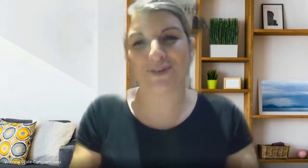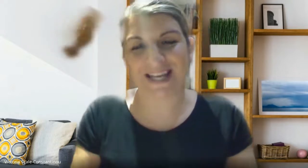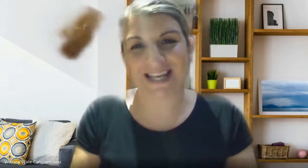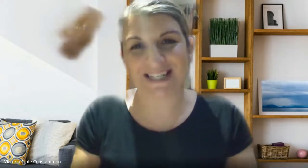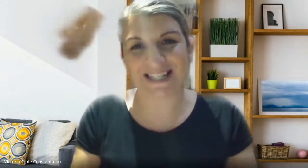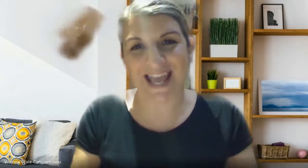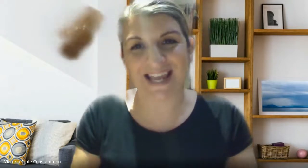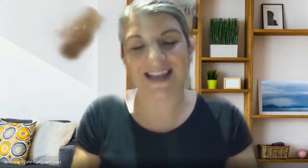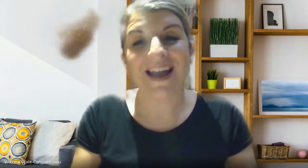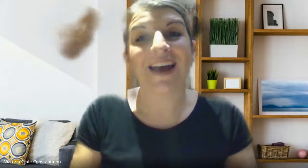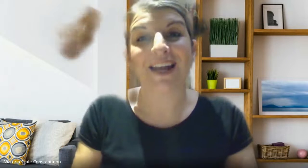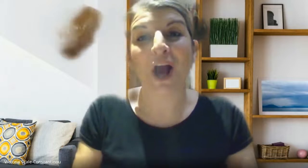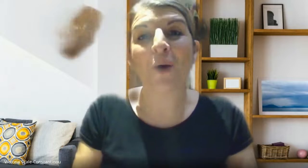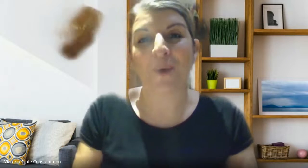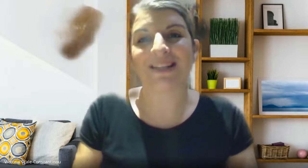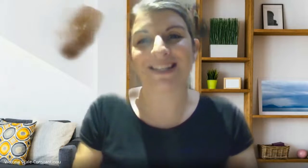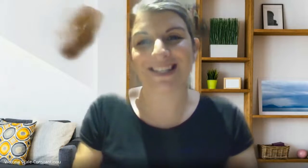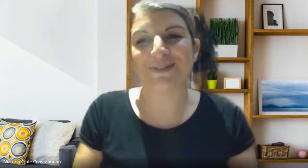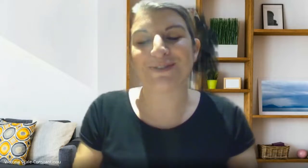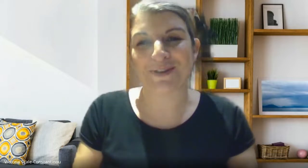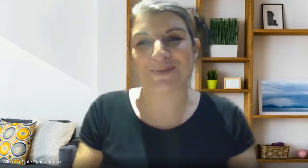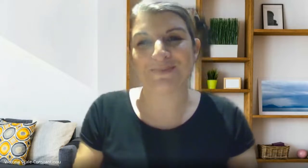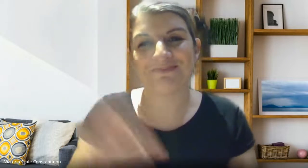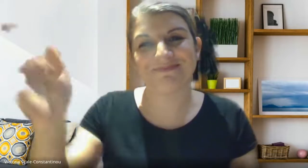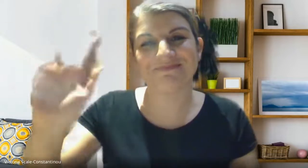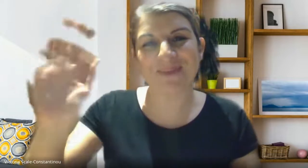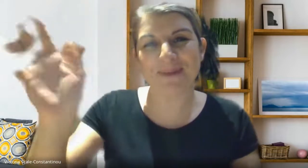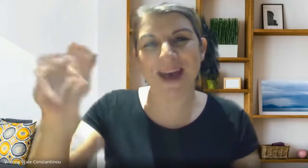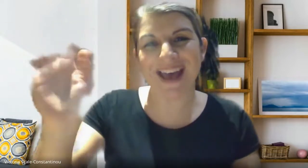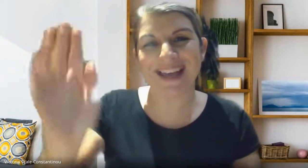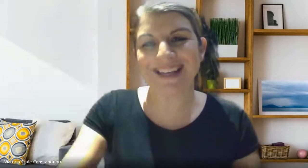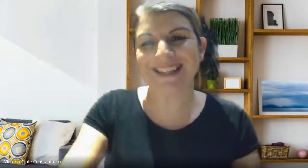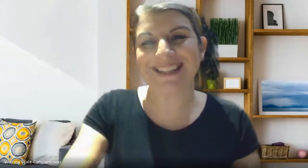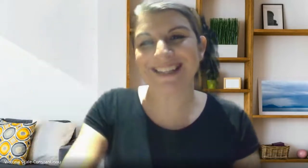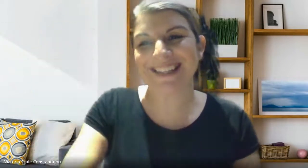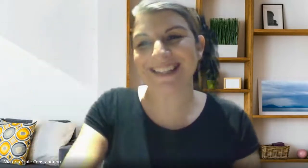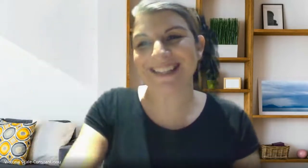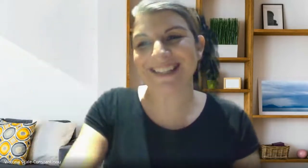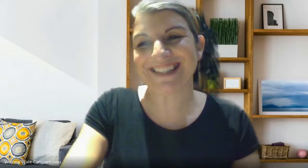for joining in today, and I can't wait to see you soon. Bye-bye.